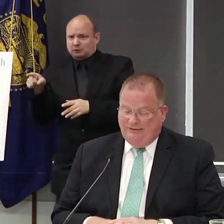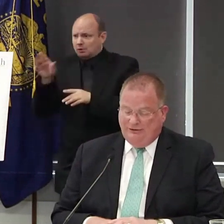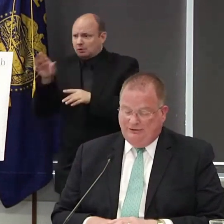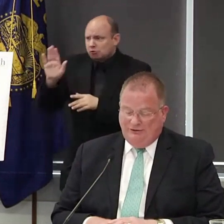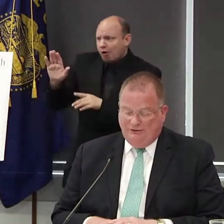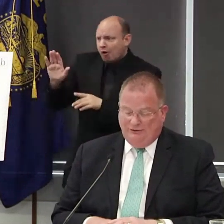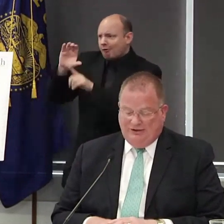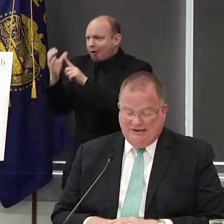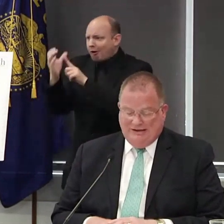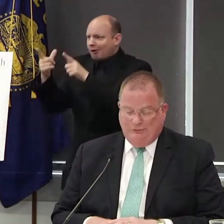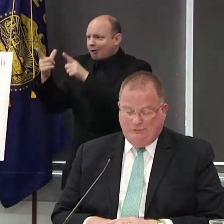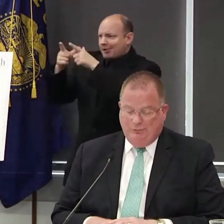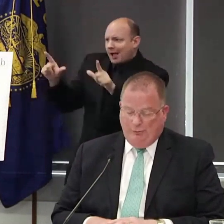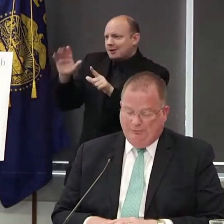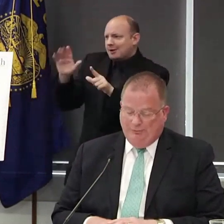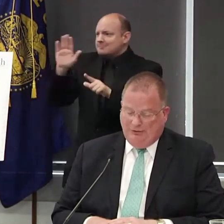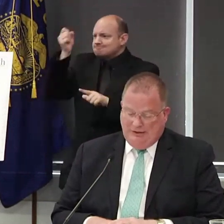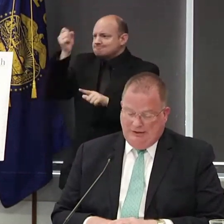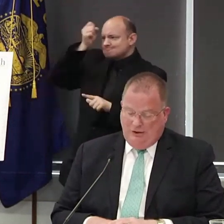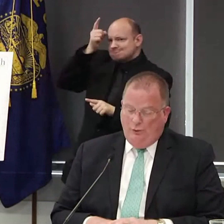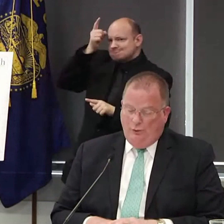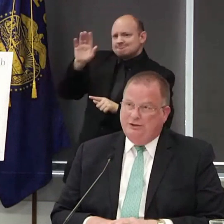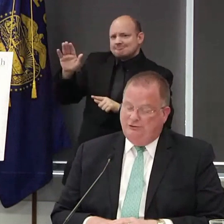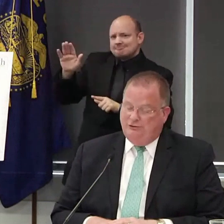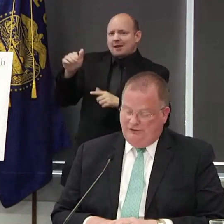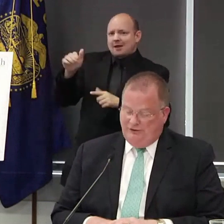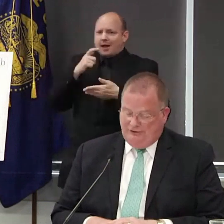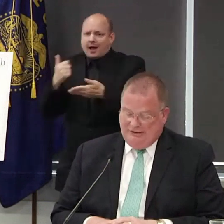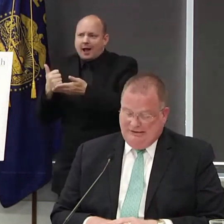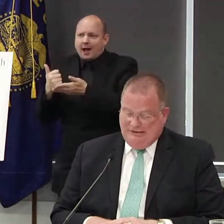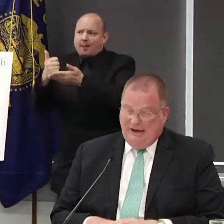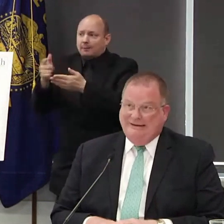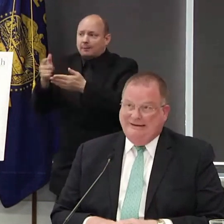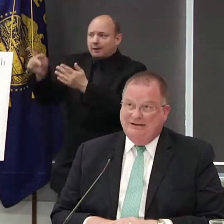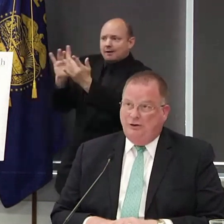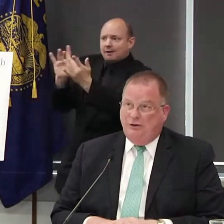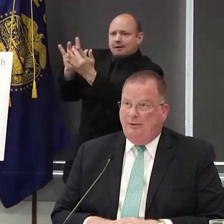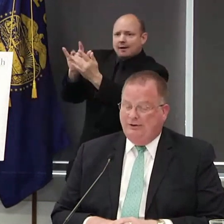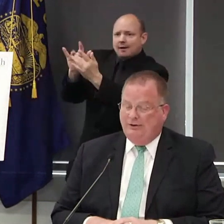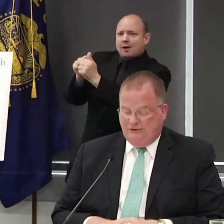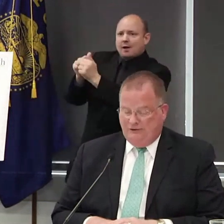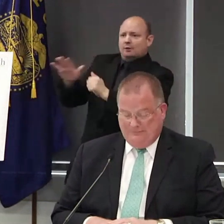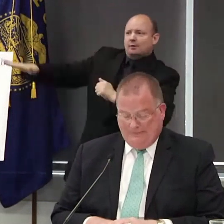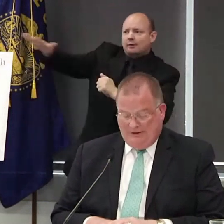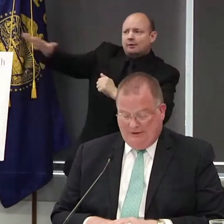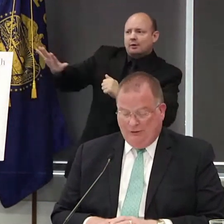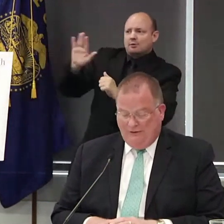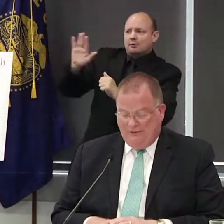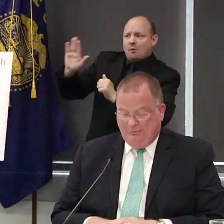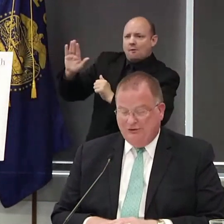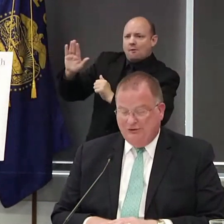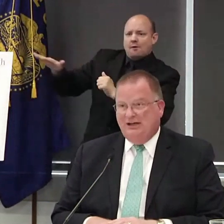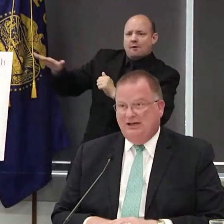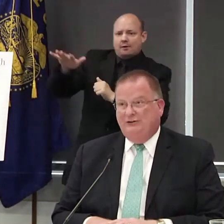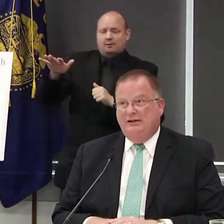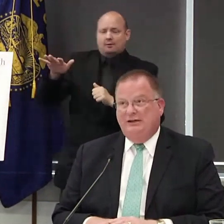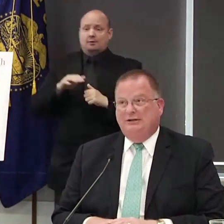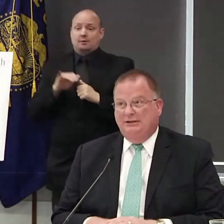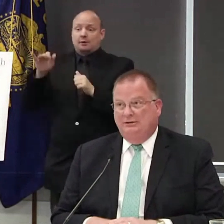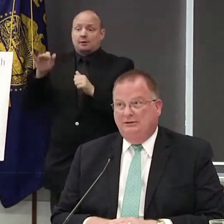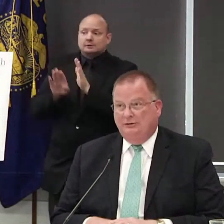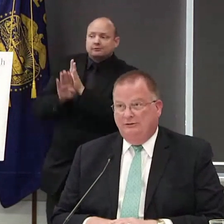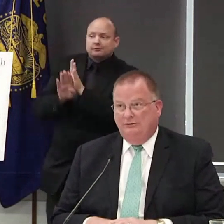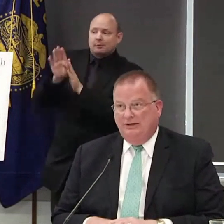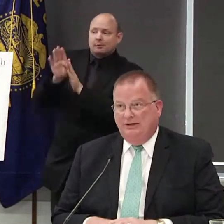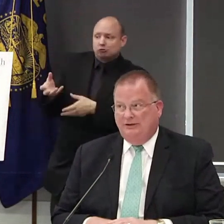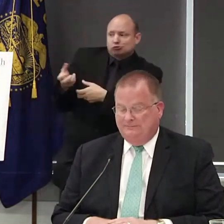help contact tracers connect with more people, win their trust, and gain their cooperation, so we have a better chance of keeping the